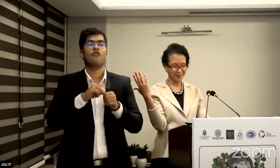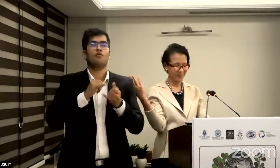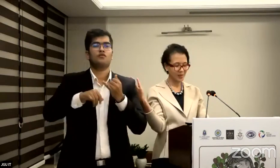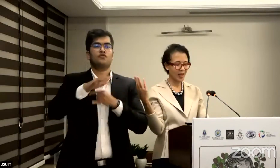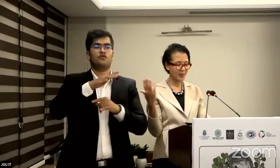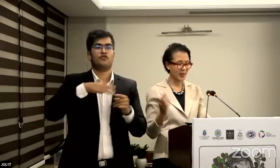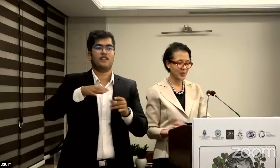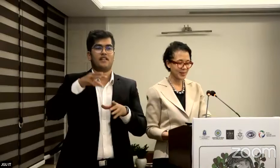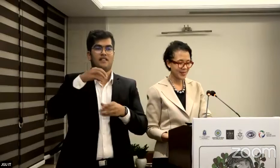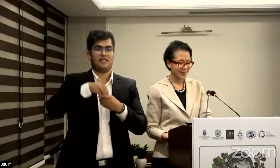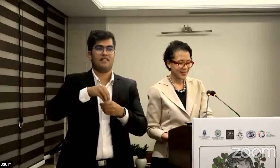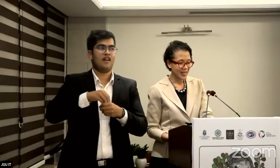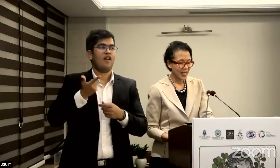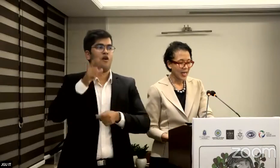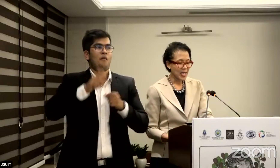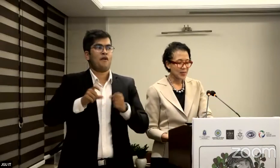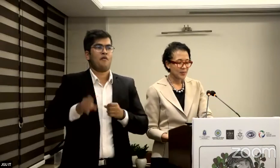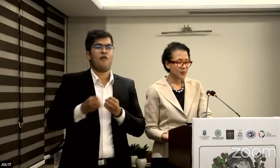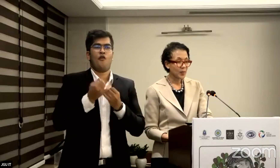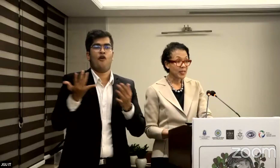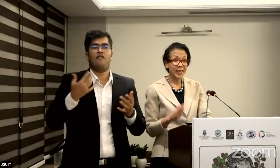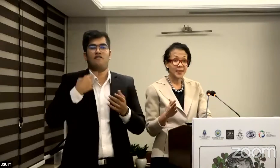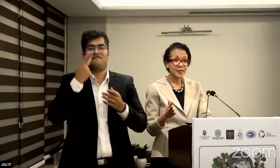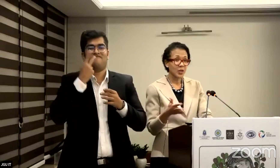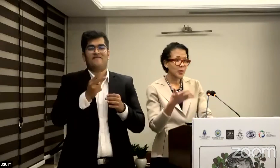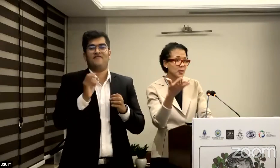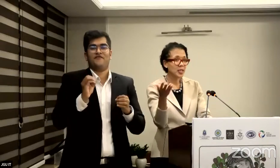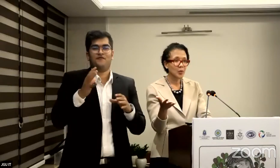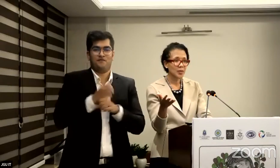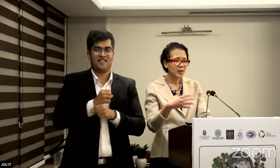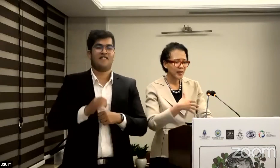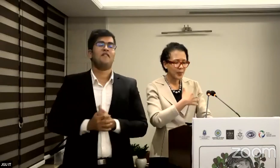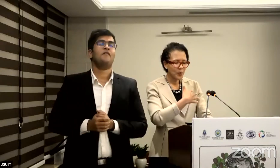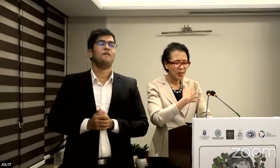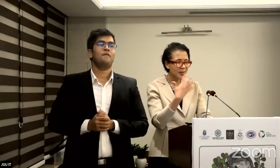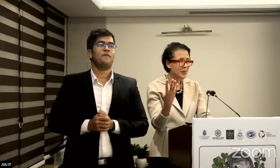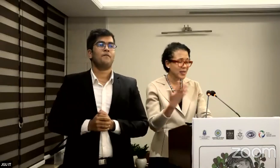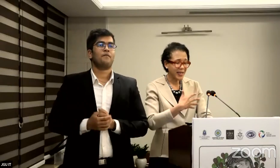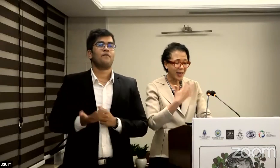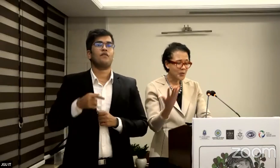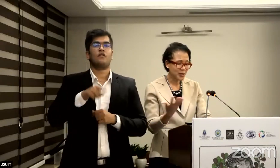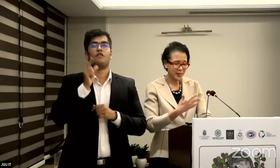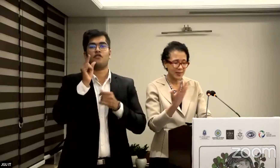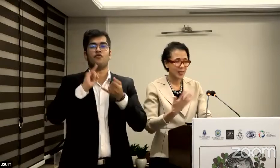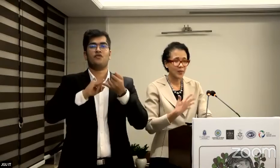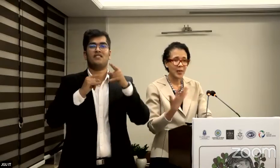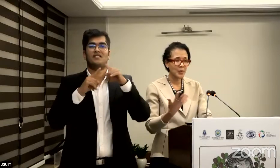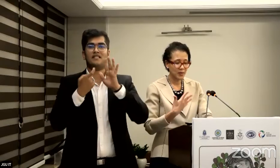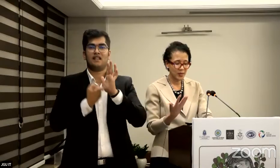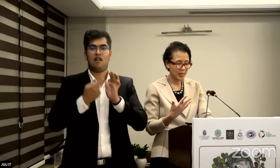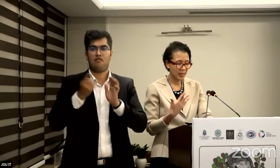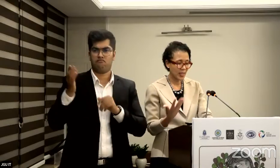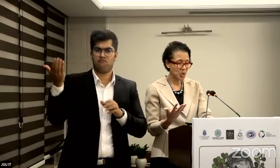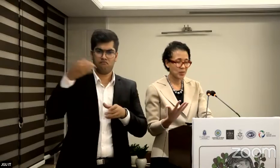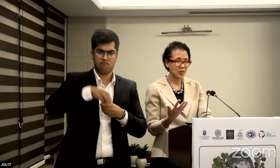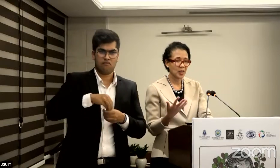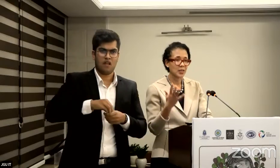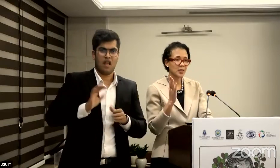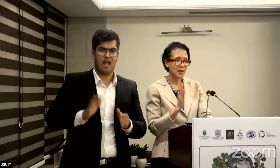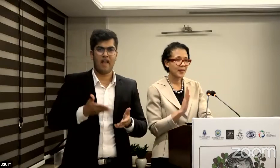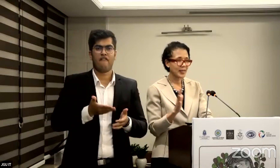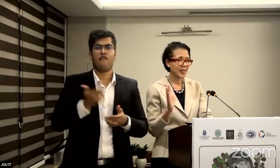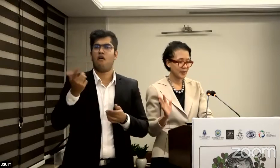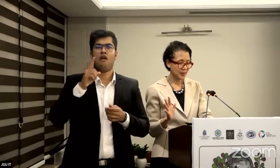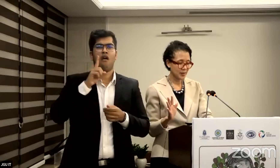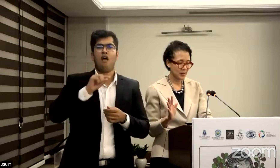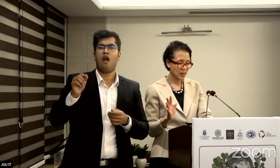was a lot of people. But yes, the USTR was there. They brought seemingly hundreds of members of the delegation to